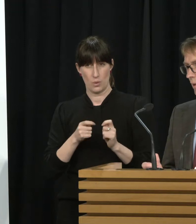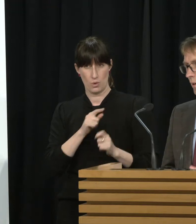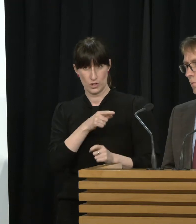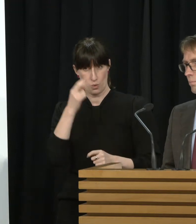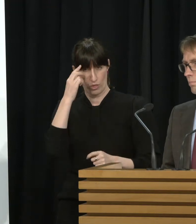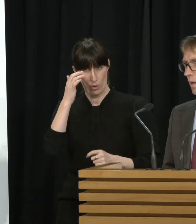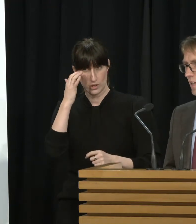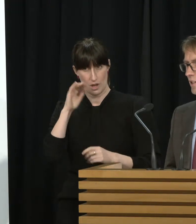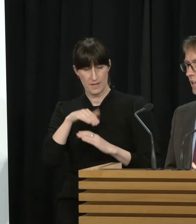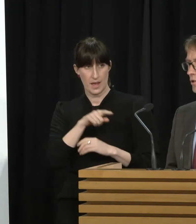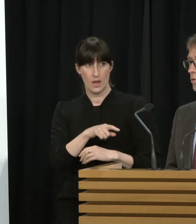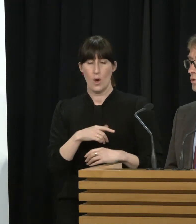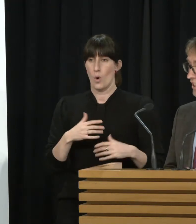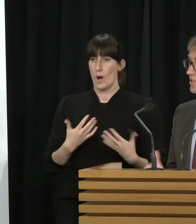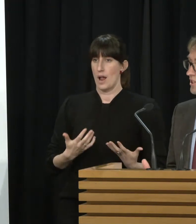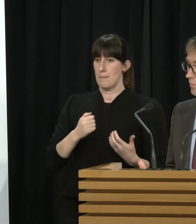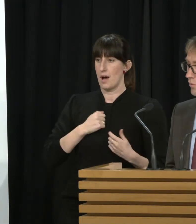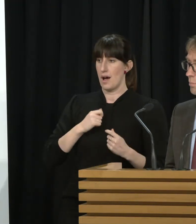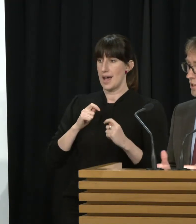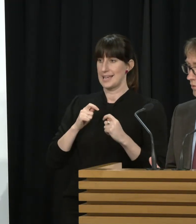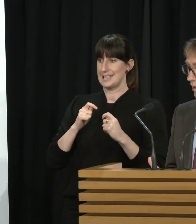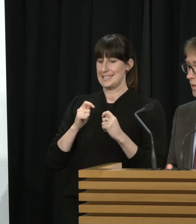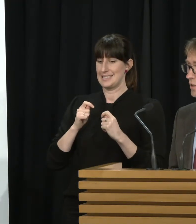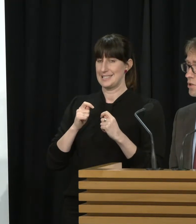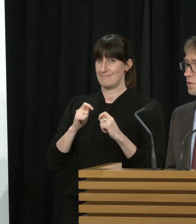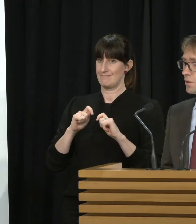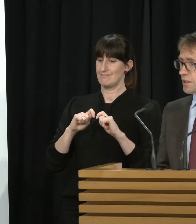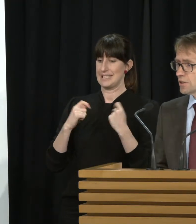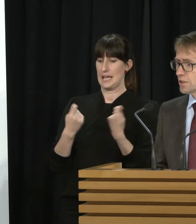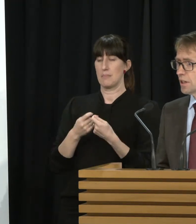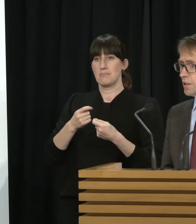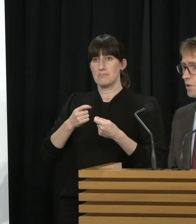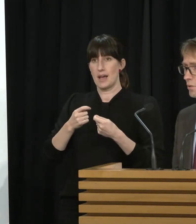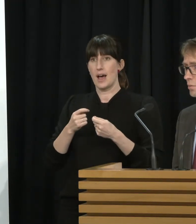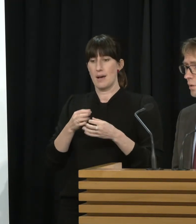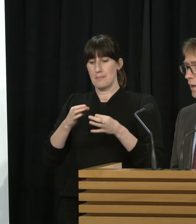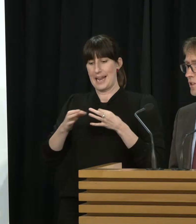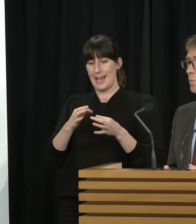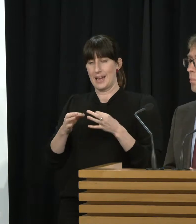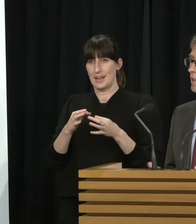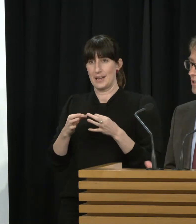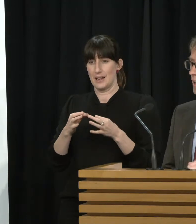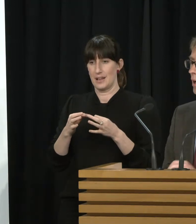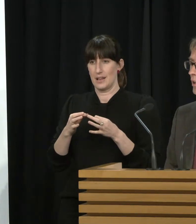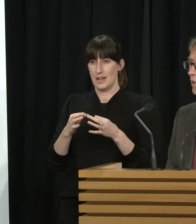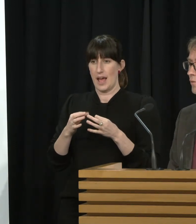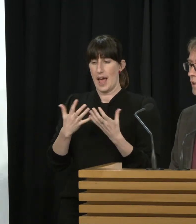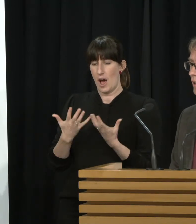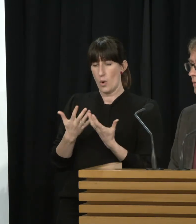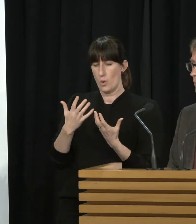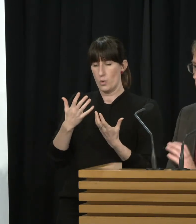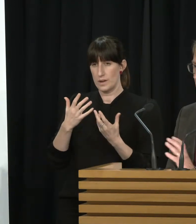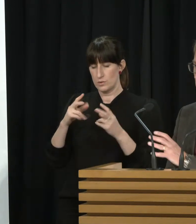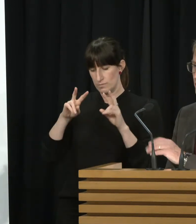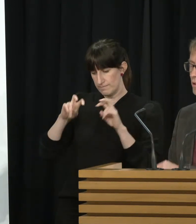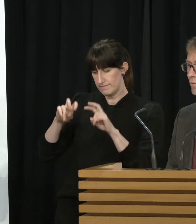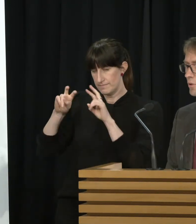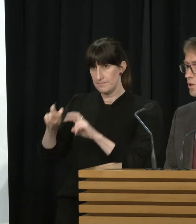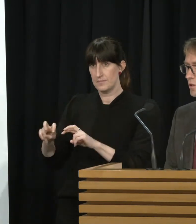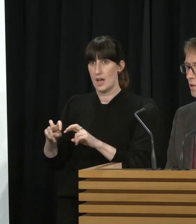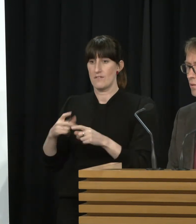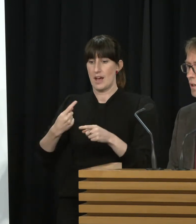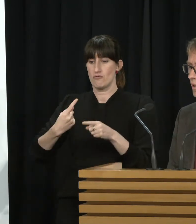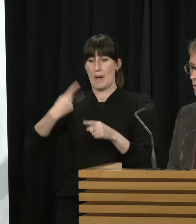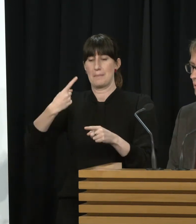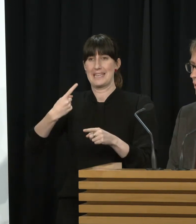a plan together to test some of the better rapid antigen tests to see what place they might have in our response into the